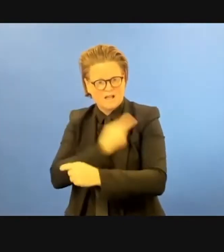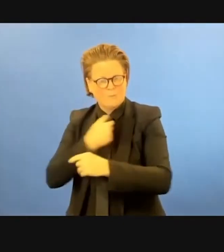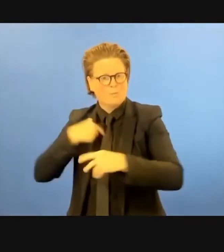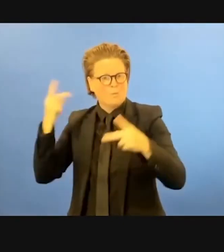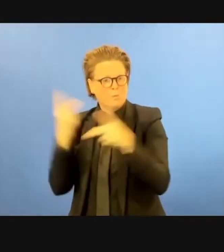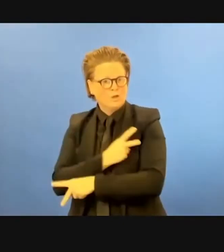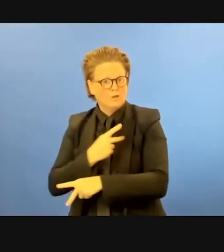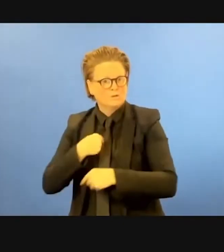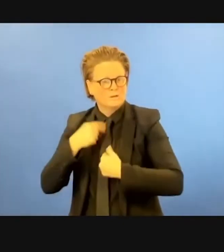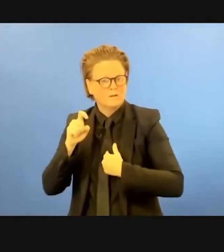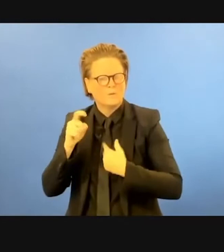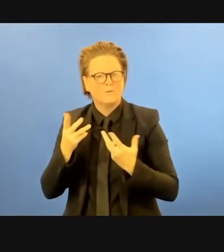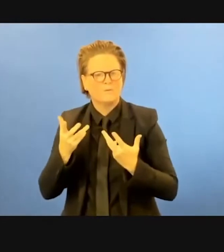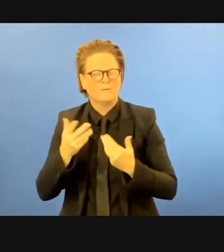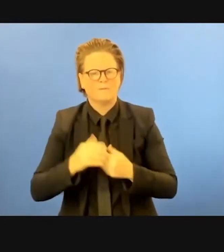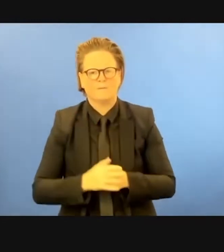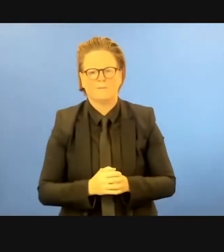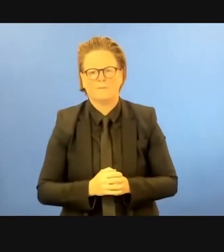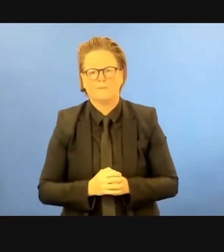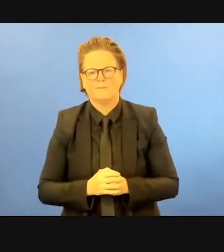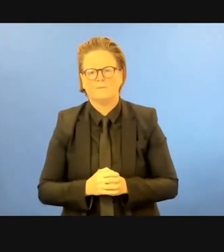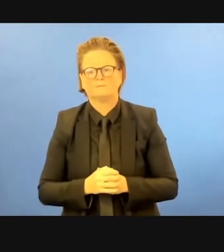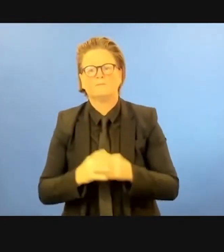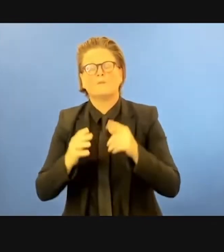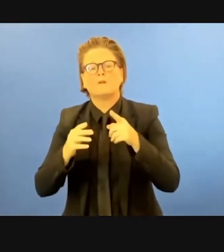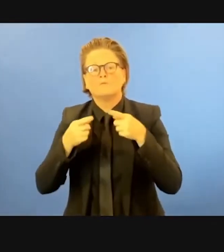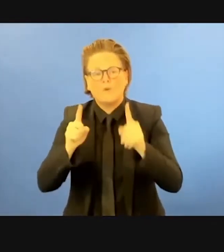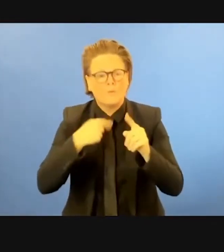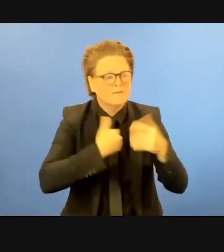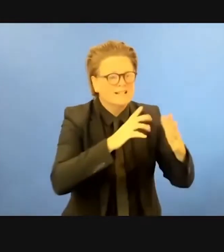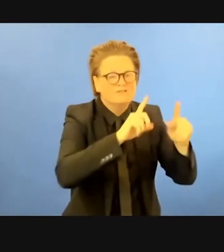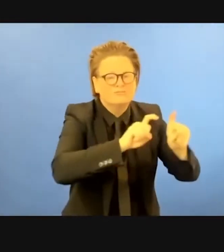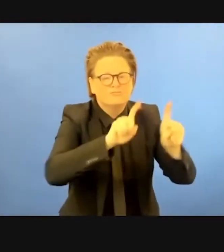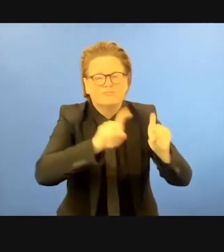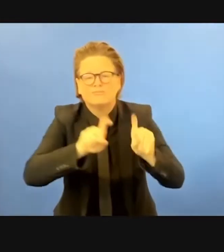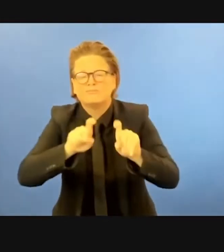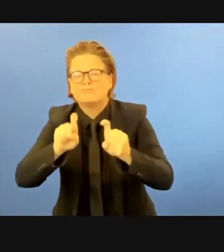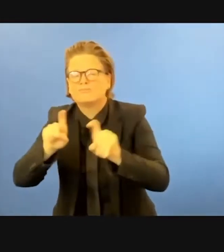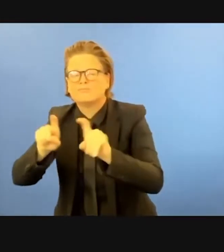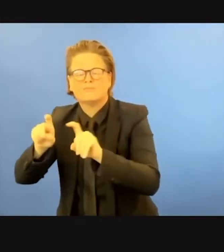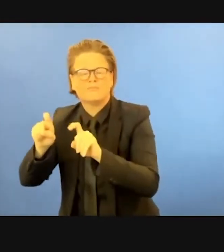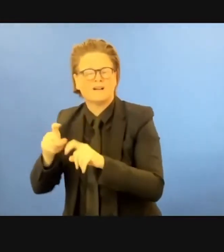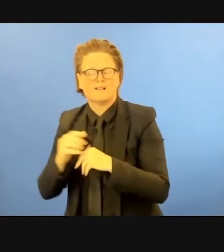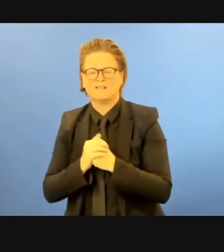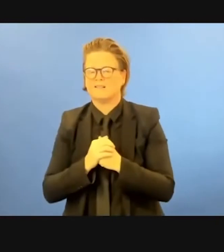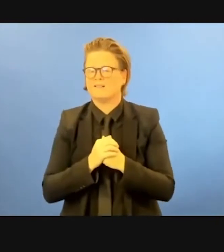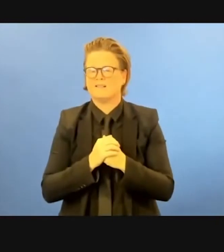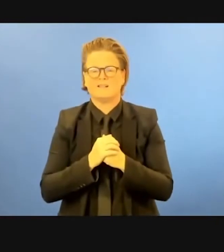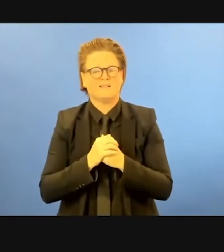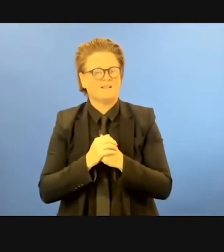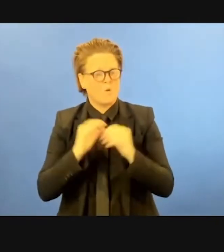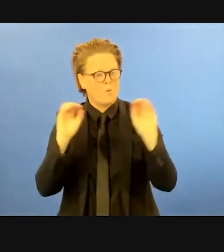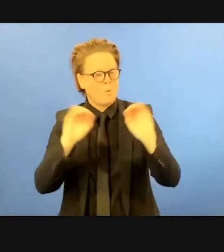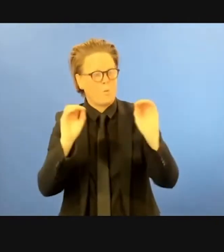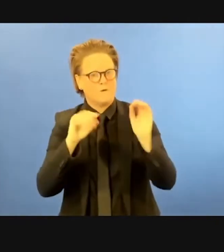not result in a decreased effect of the vaccine. So it should not affect your